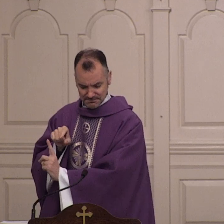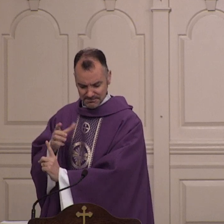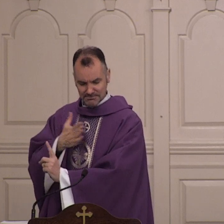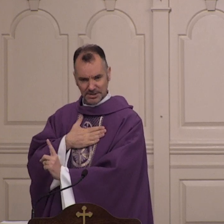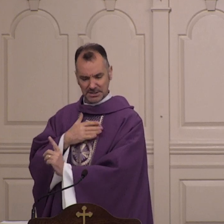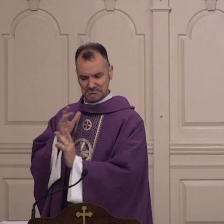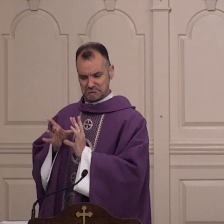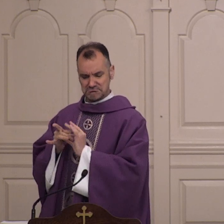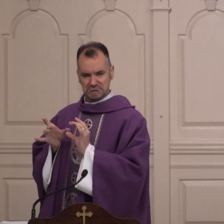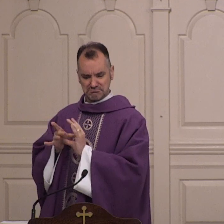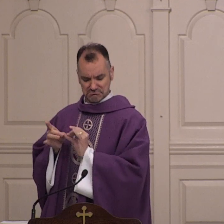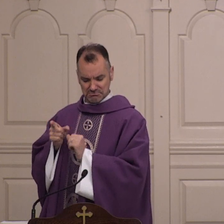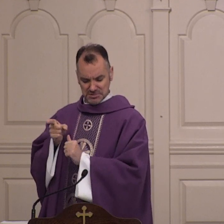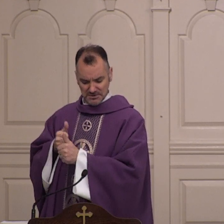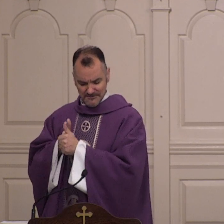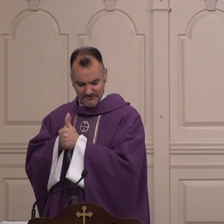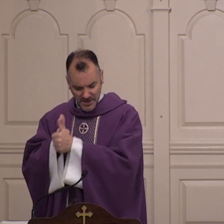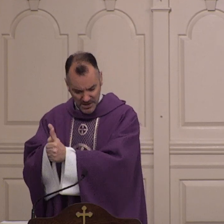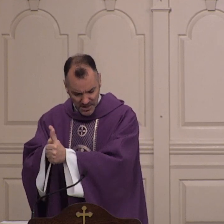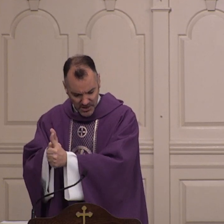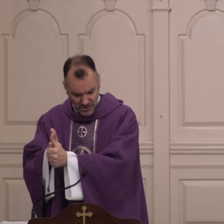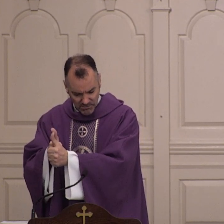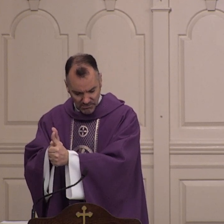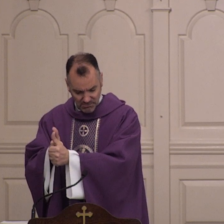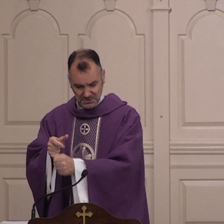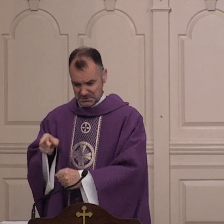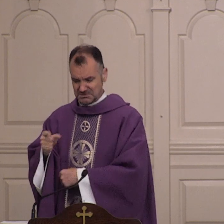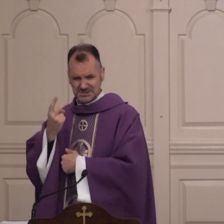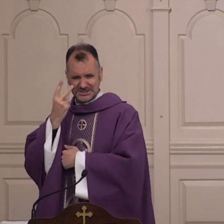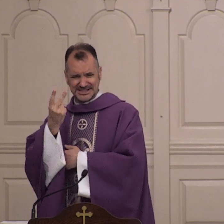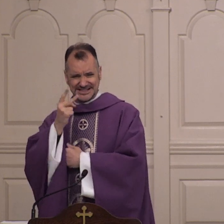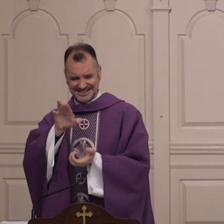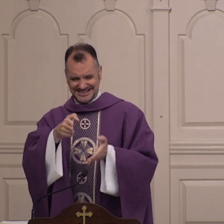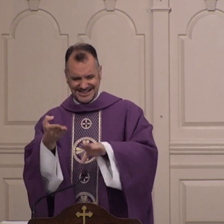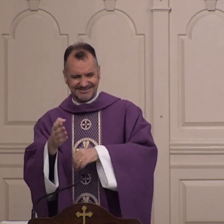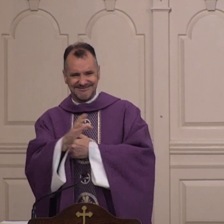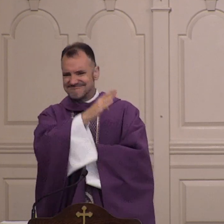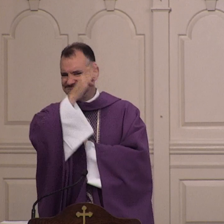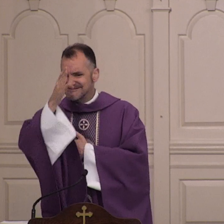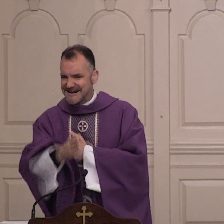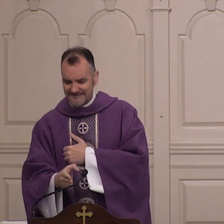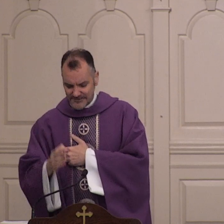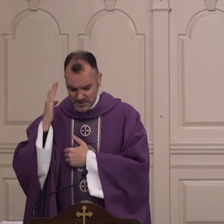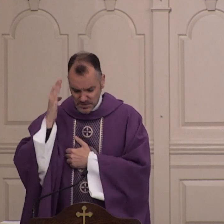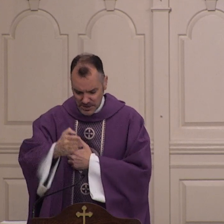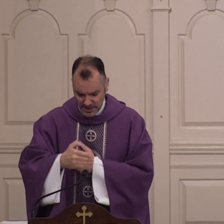whoever keeps my word will never see death.